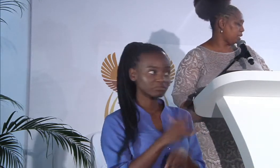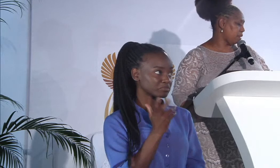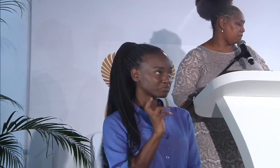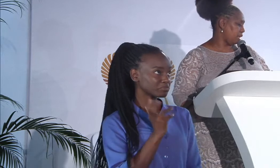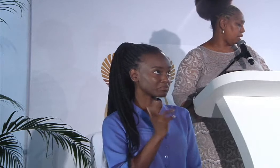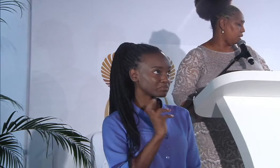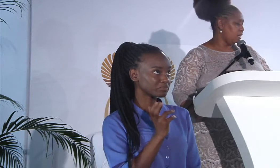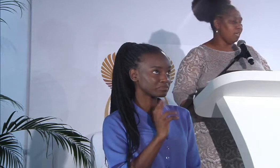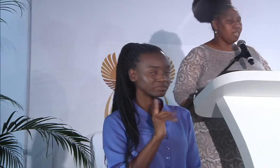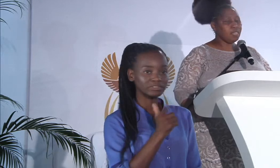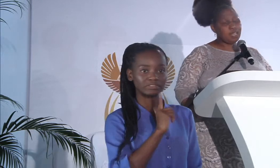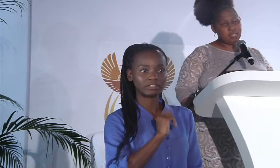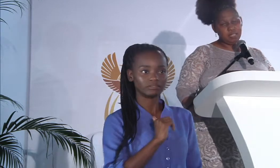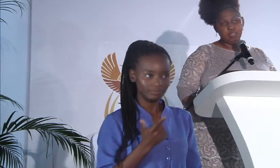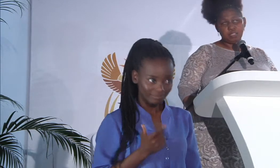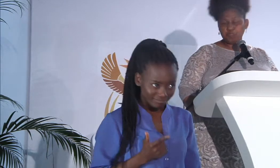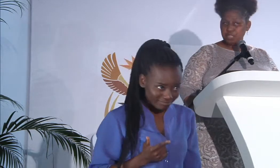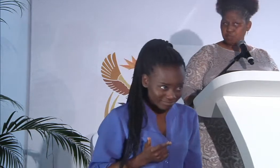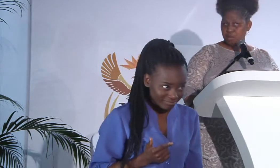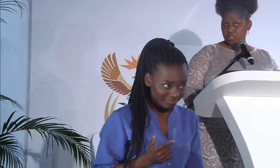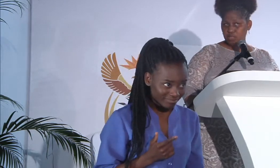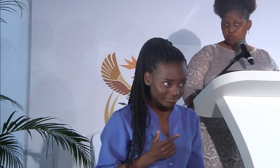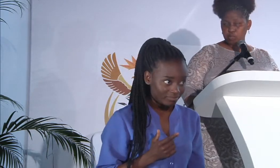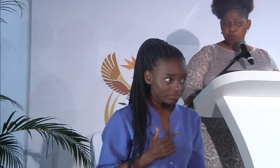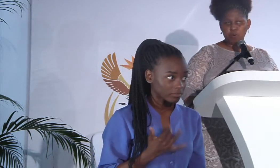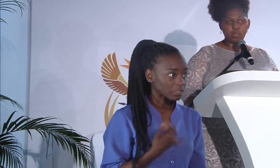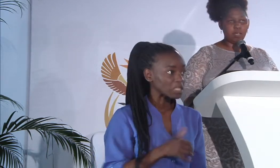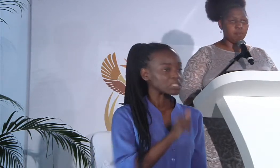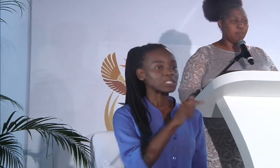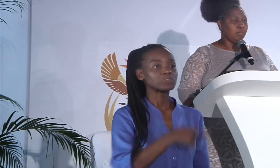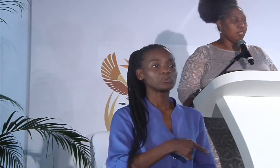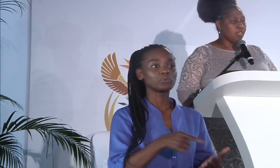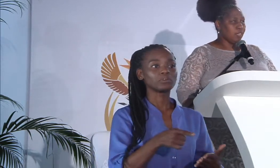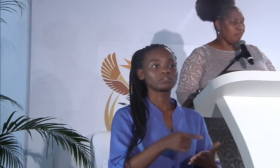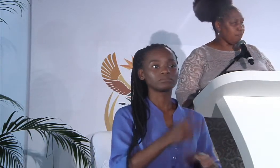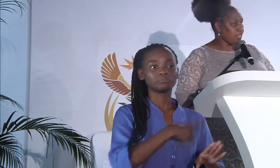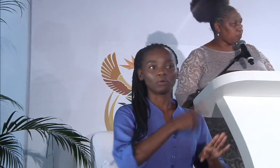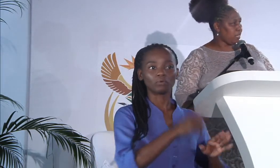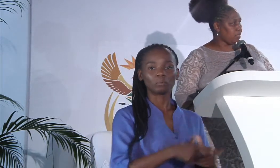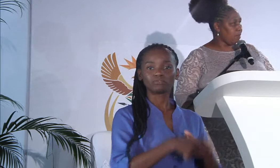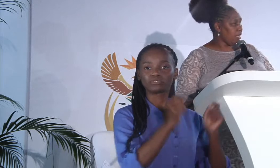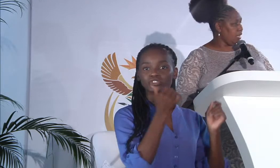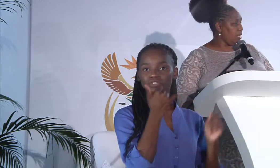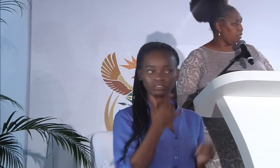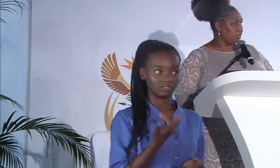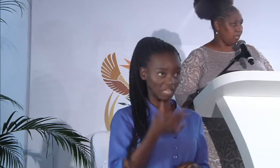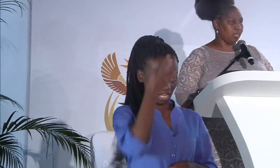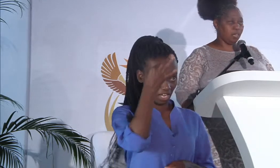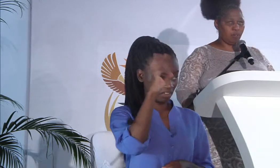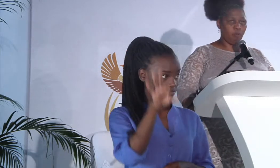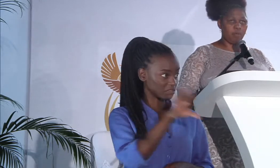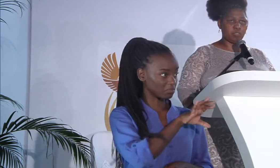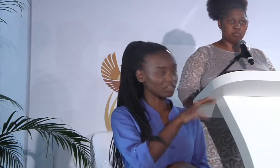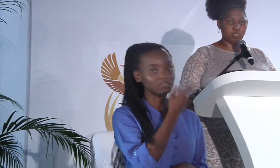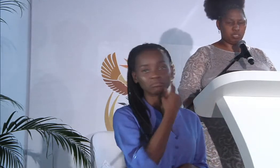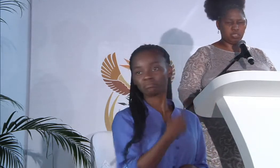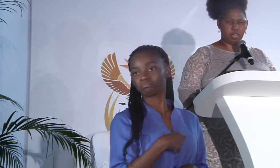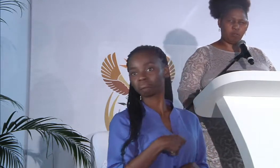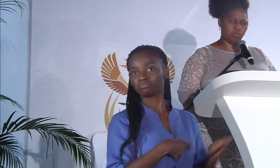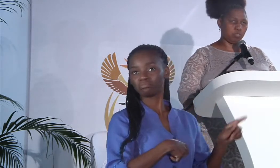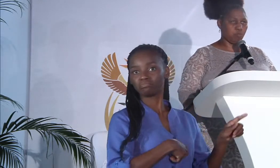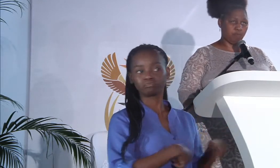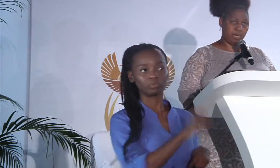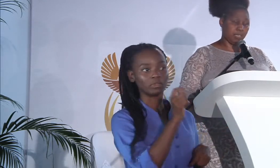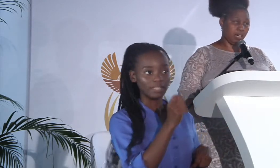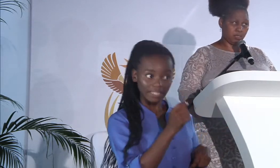me something, and then finish my 6 weeks program, government spend money, MEC, and then I go back to the streets and I